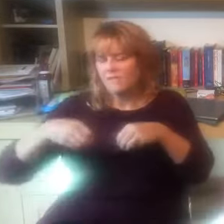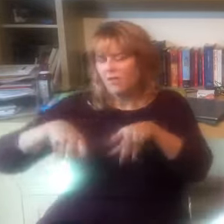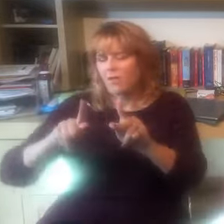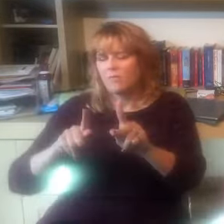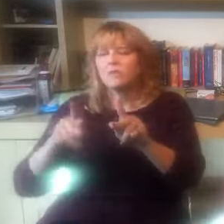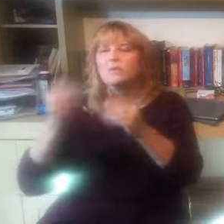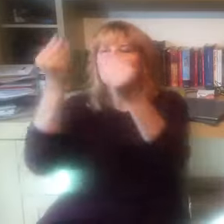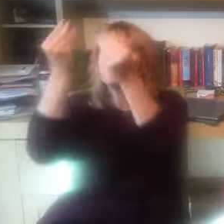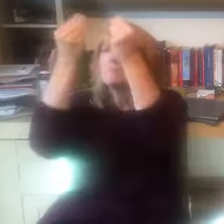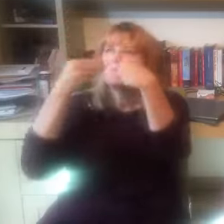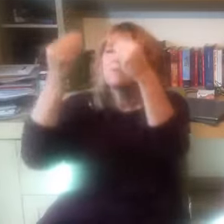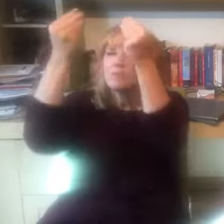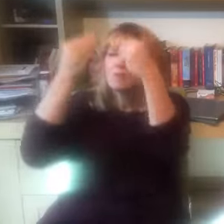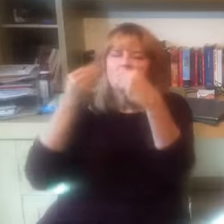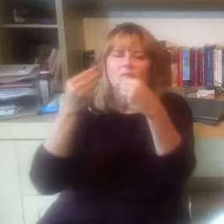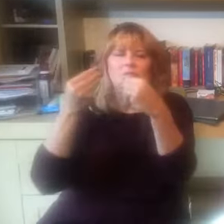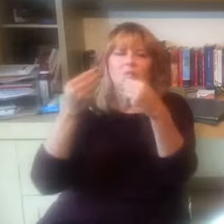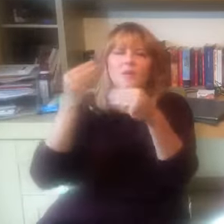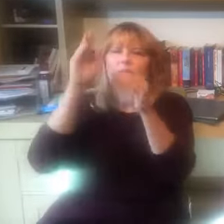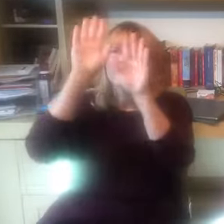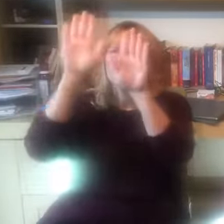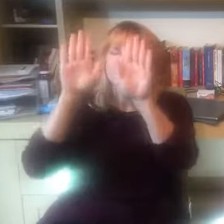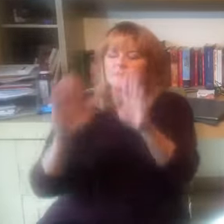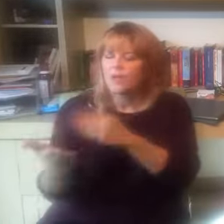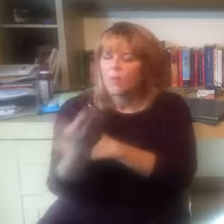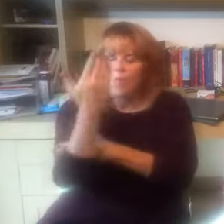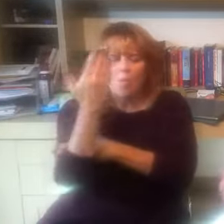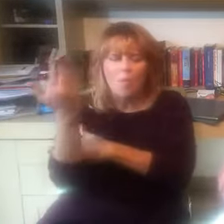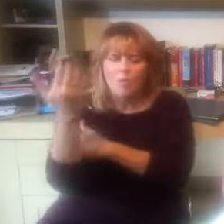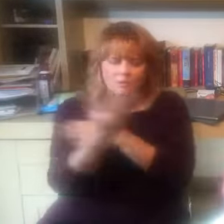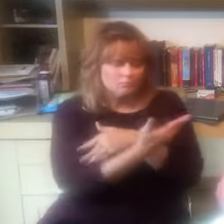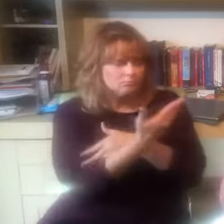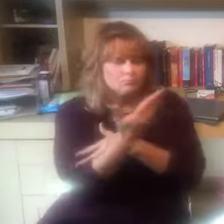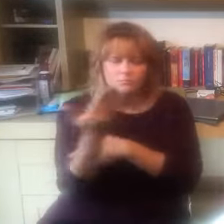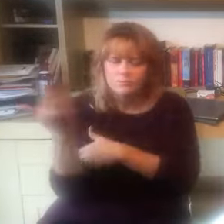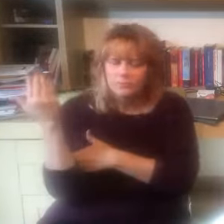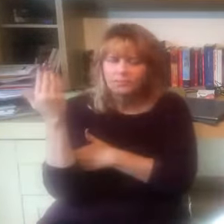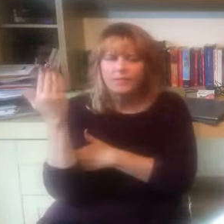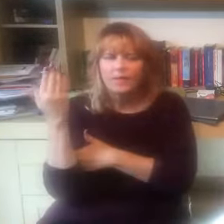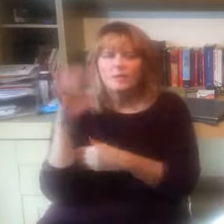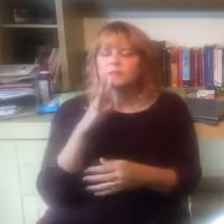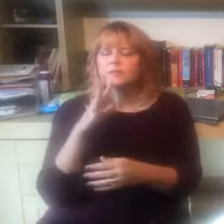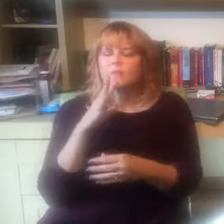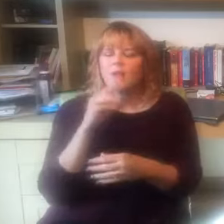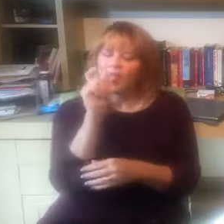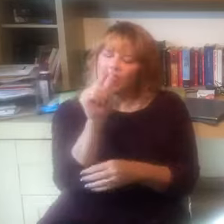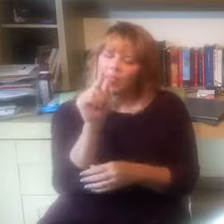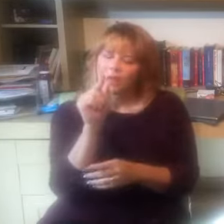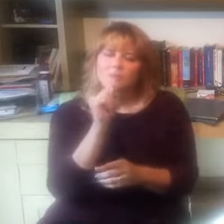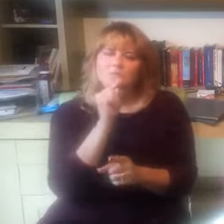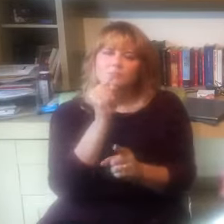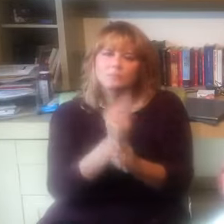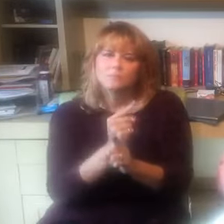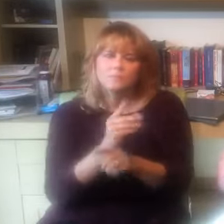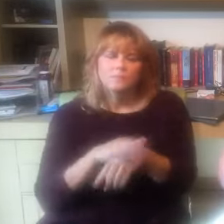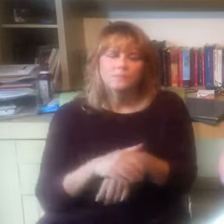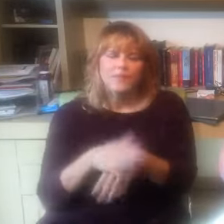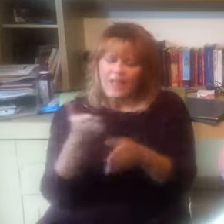opportunity that you have given us on this Sunday morning and that you give us every Sunday morning to speak a little bit of truth. I